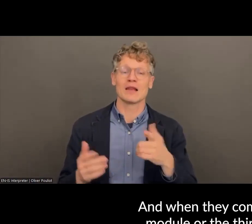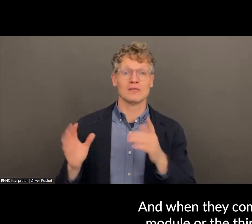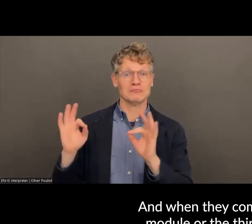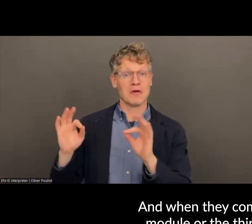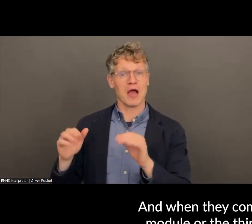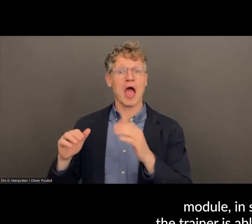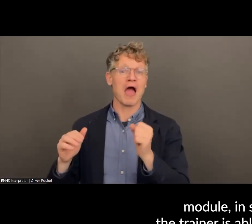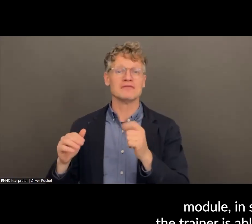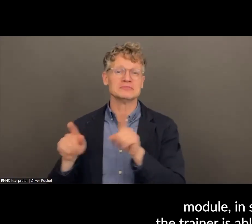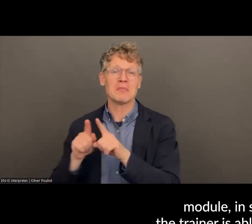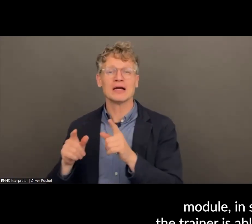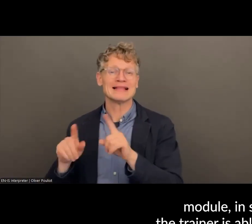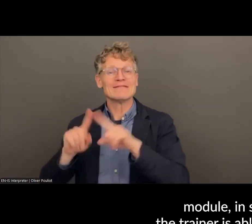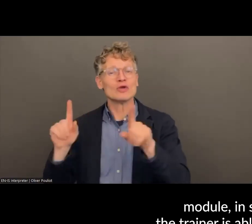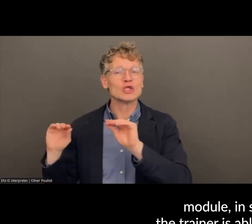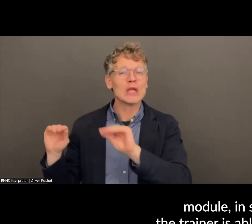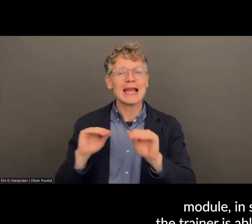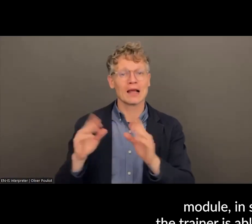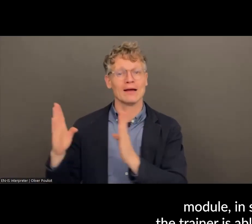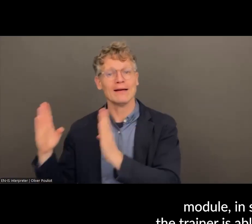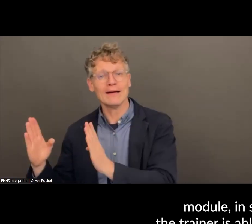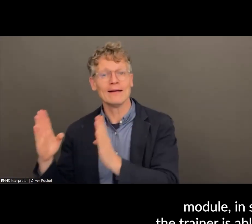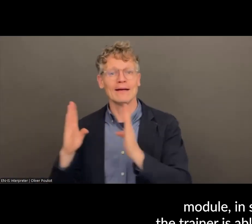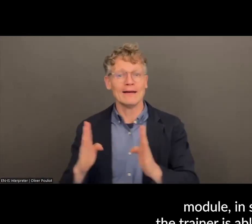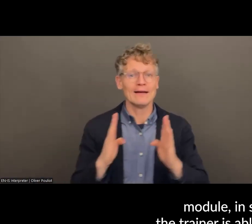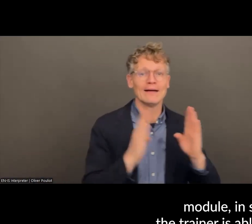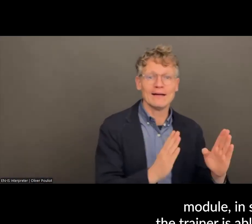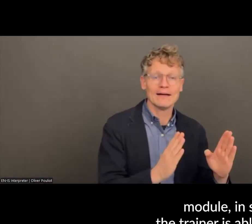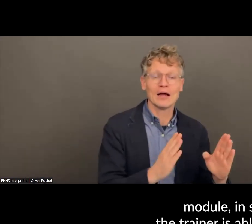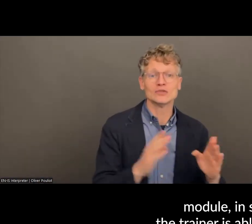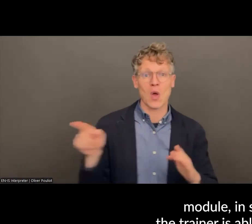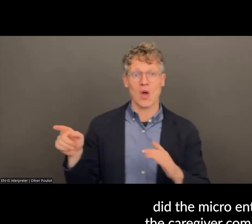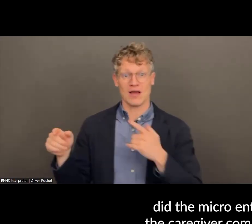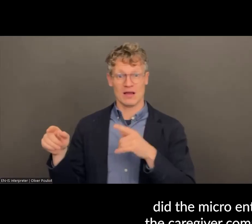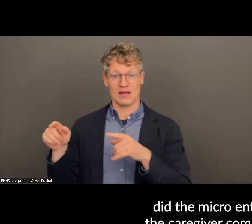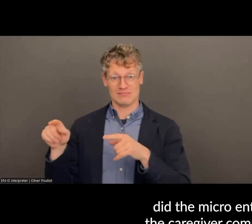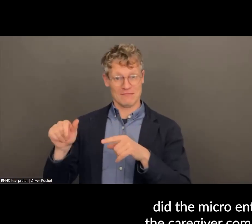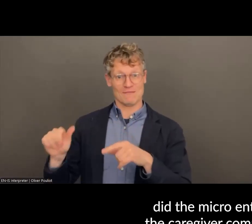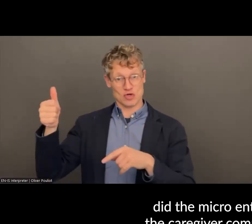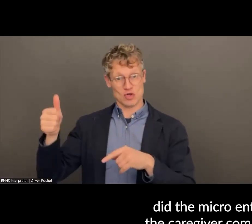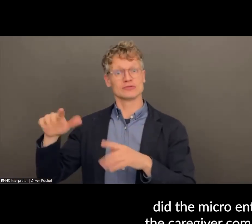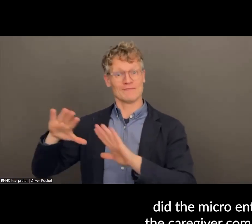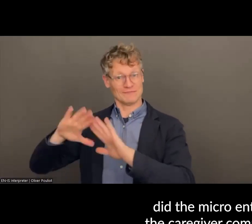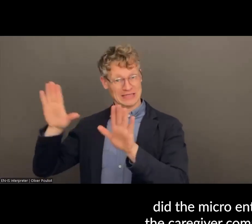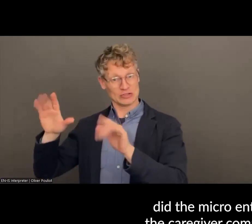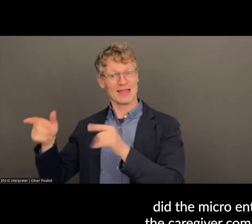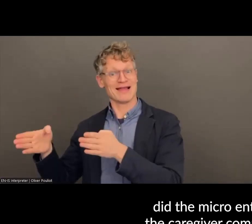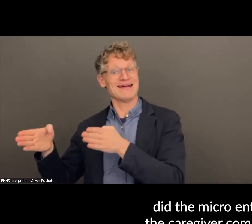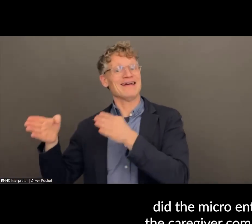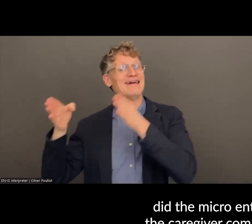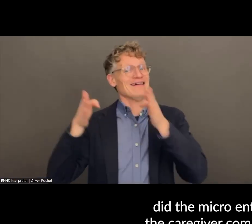module in short, then the trainer is able to assess, did the micro entrepreneur together with the